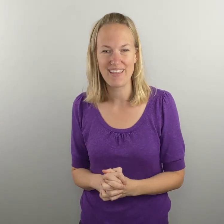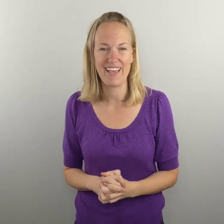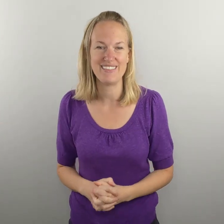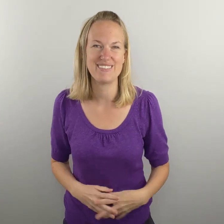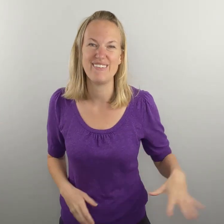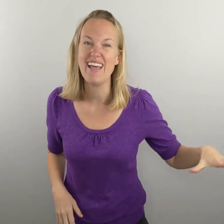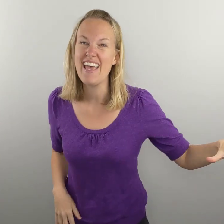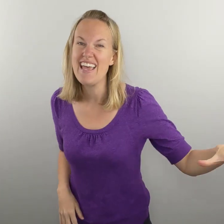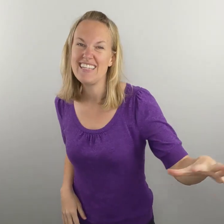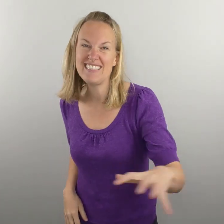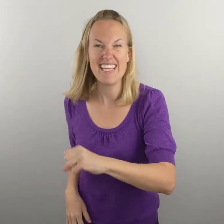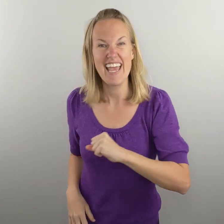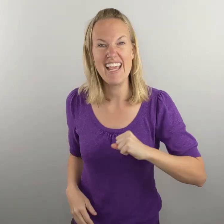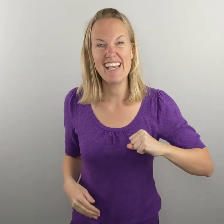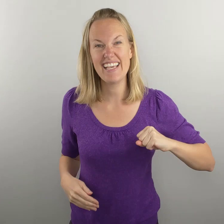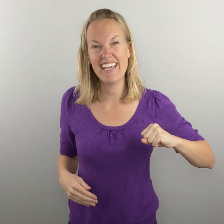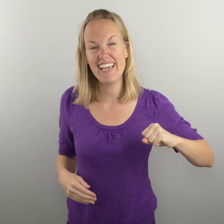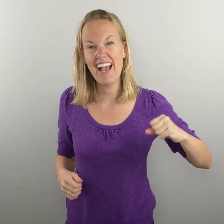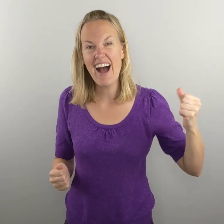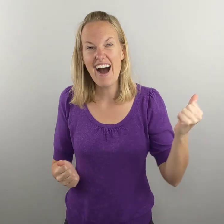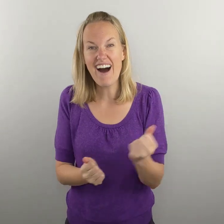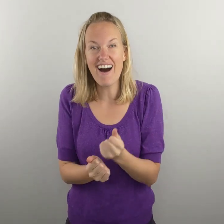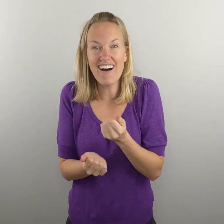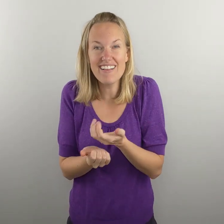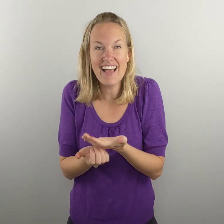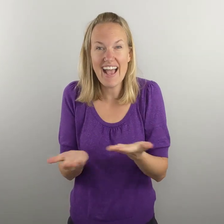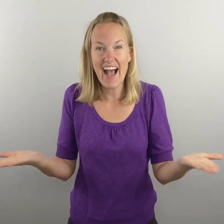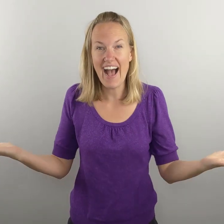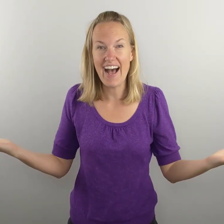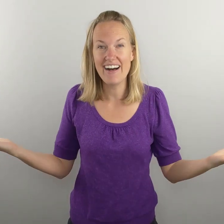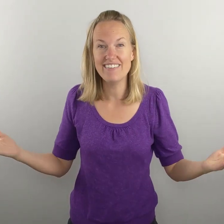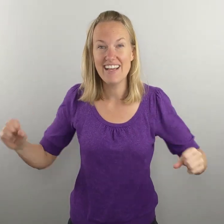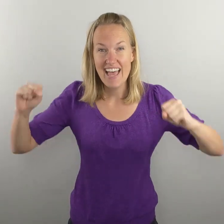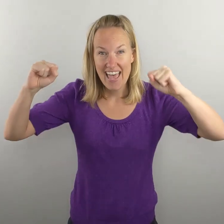Okay, so taking all I have